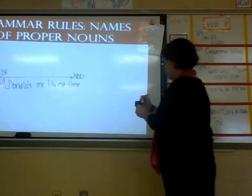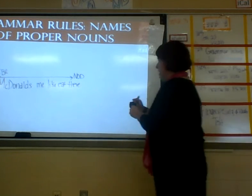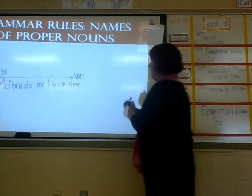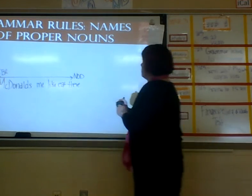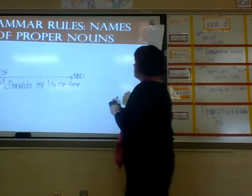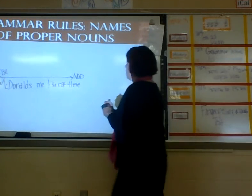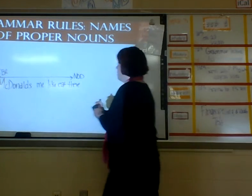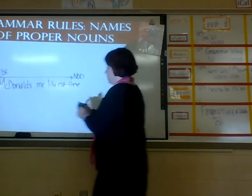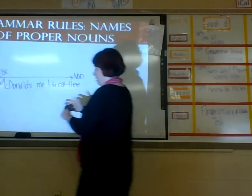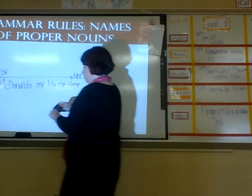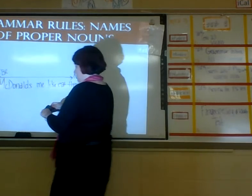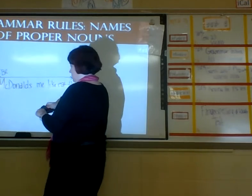Names and proper nouns.